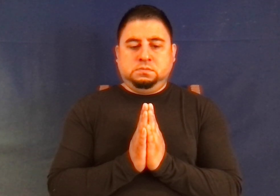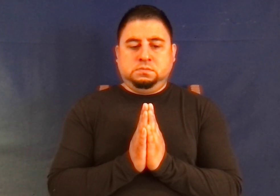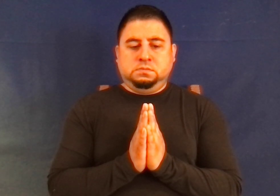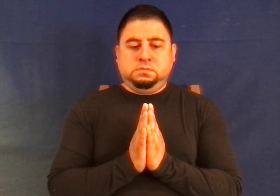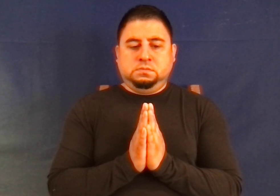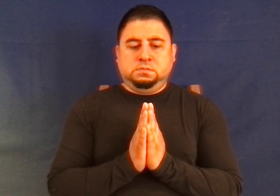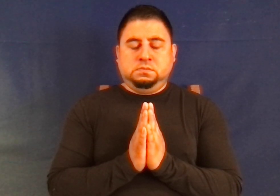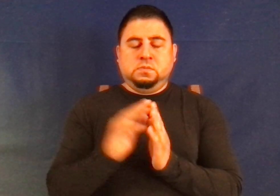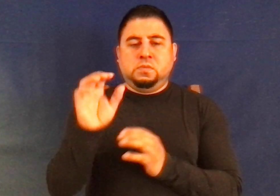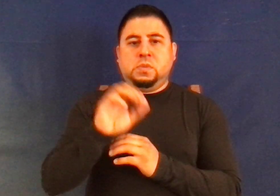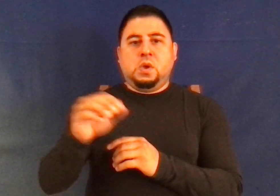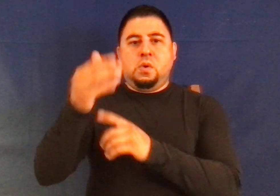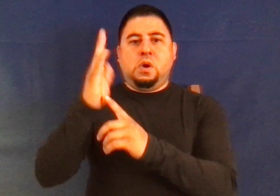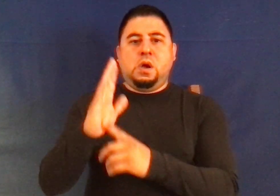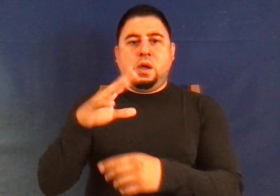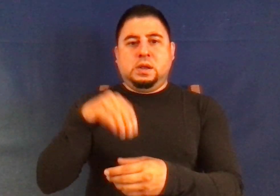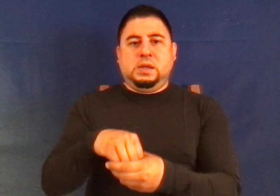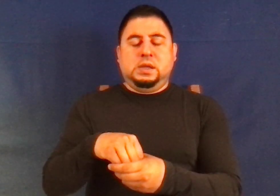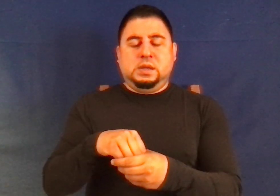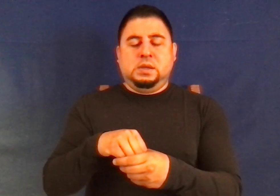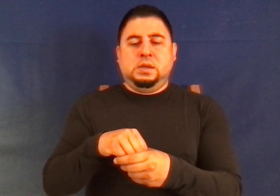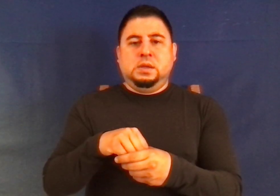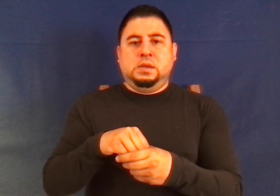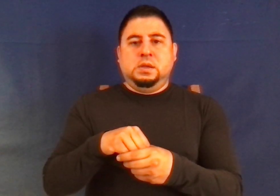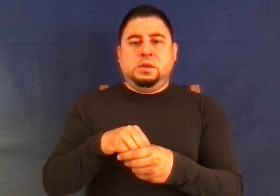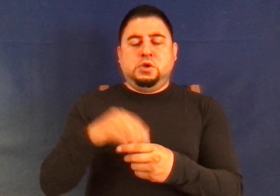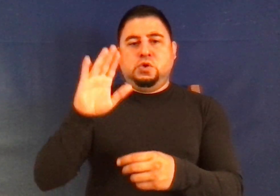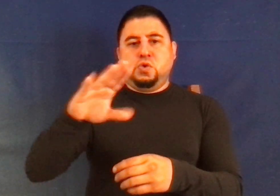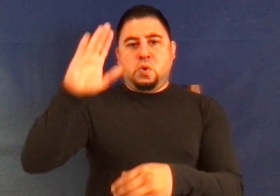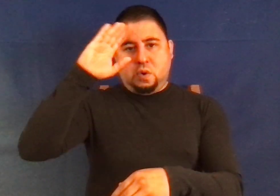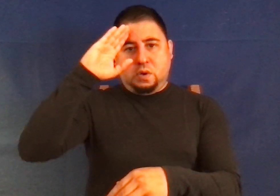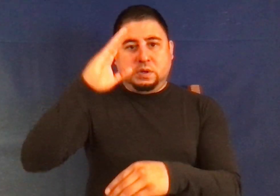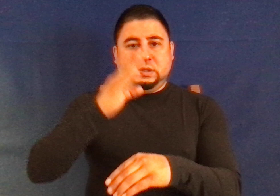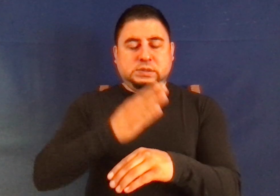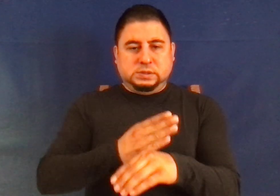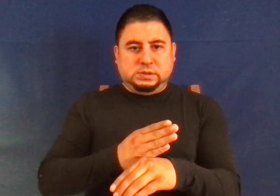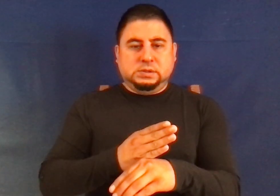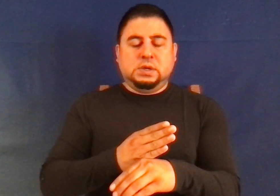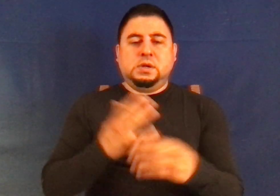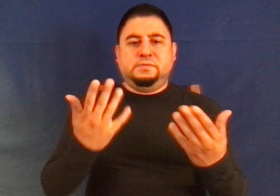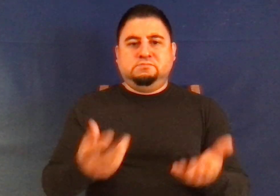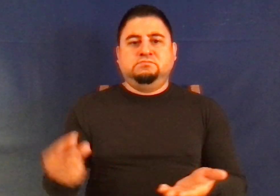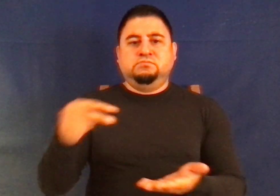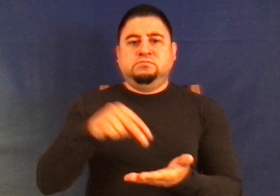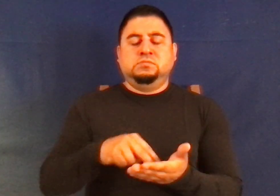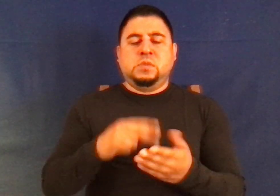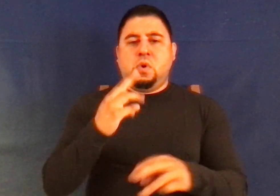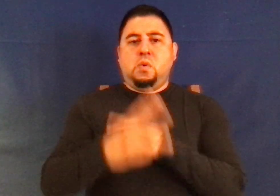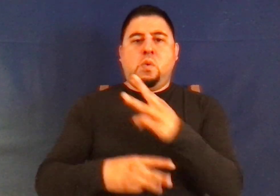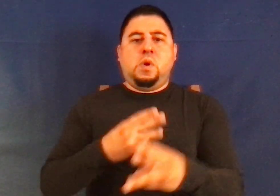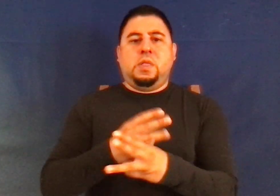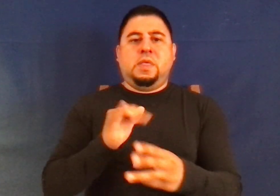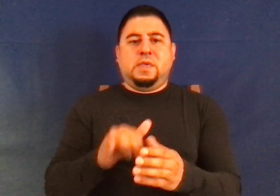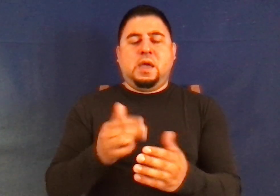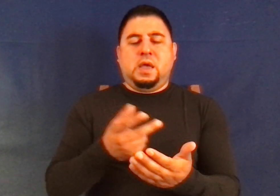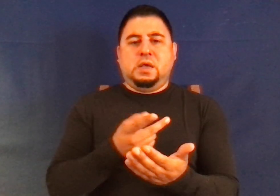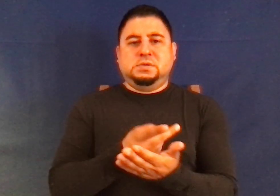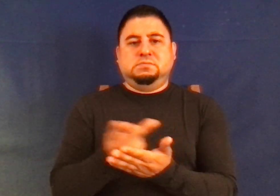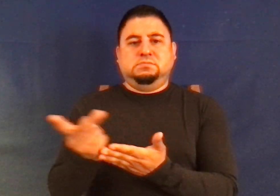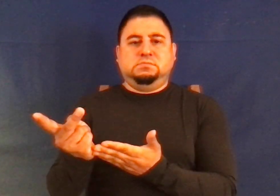O God, who in the abasement of your Son has raised up a fallen world, fill your